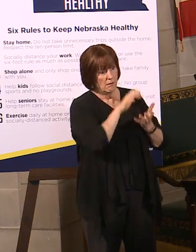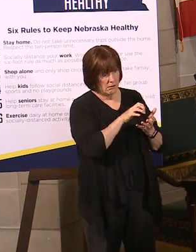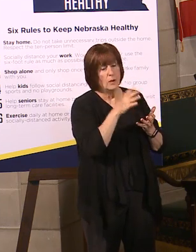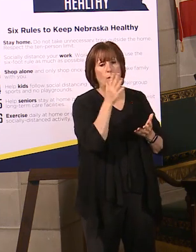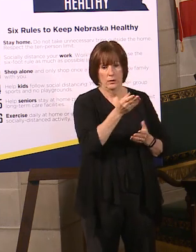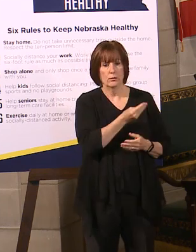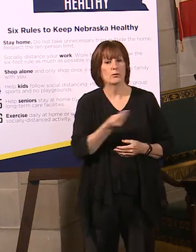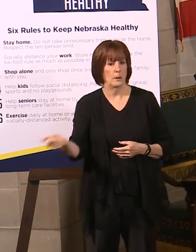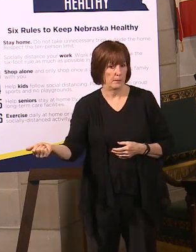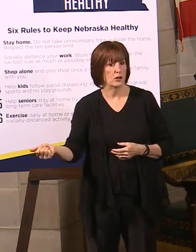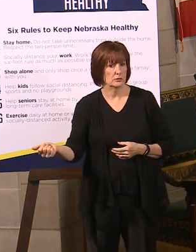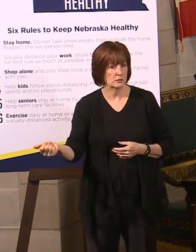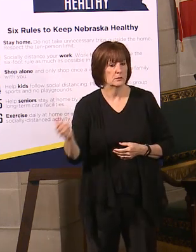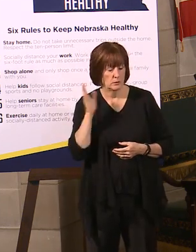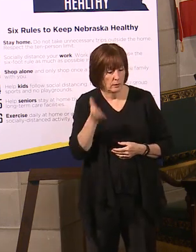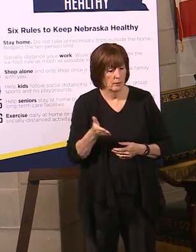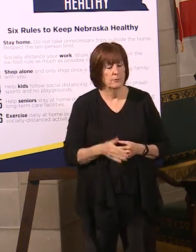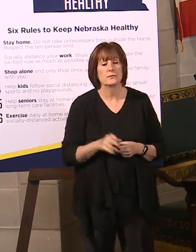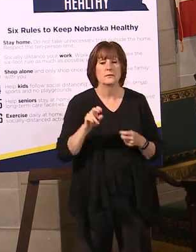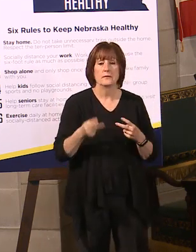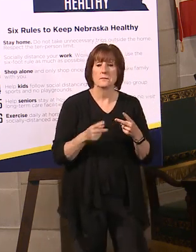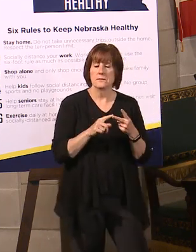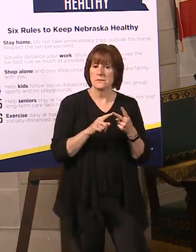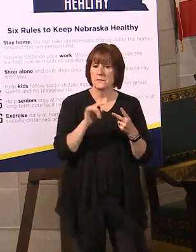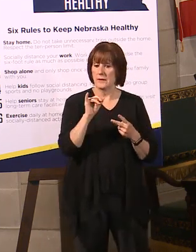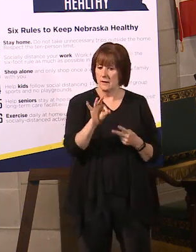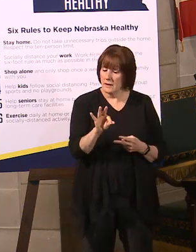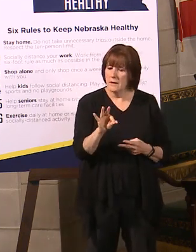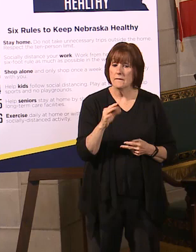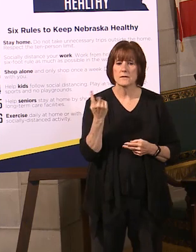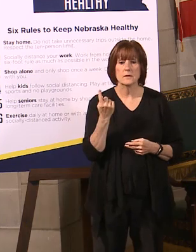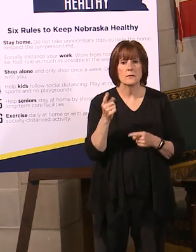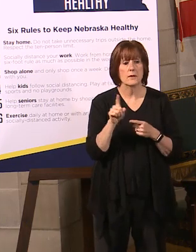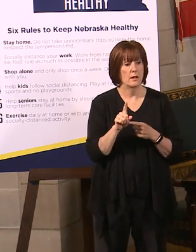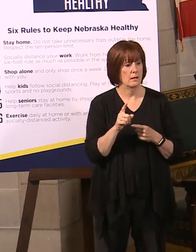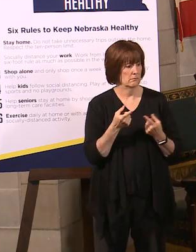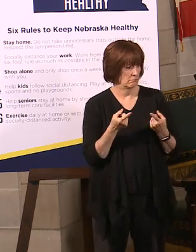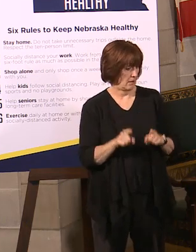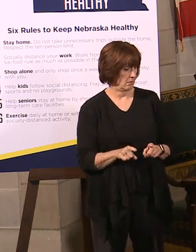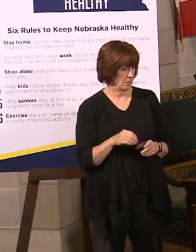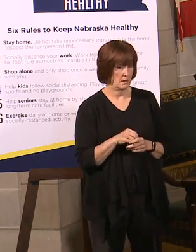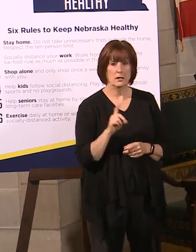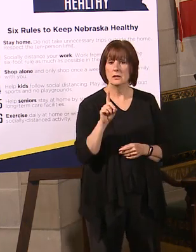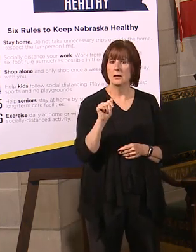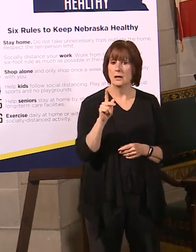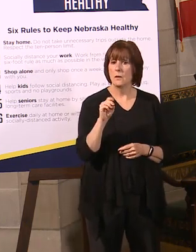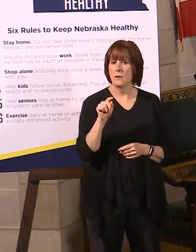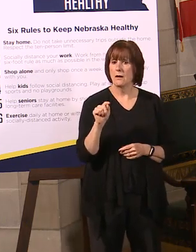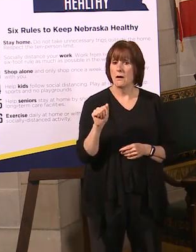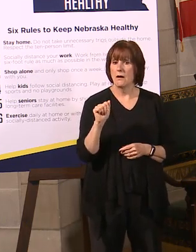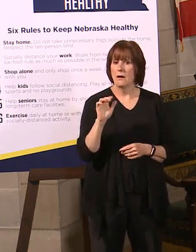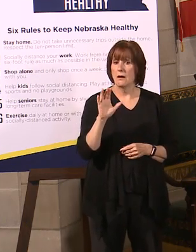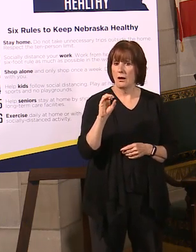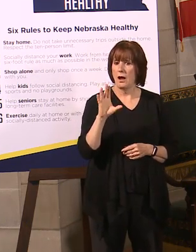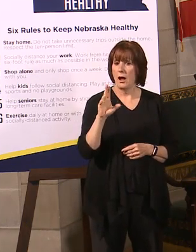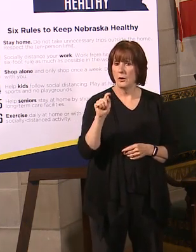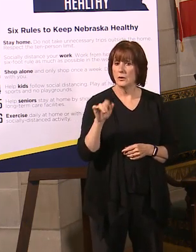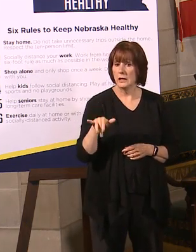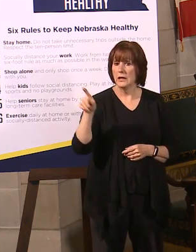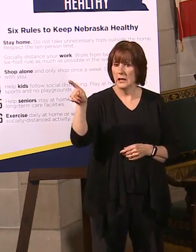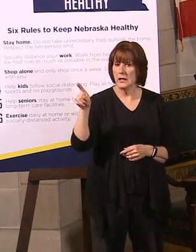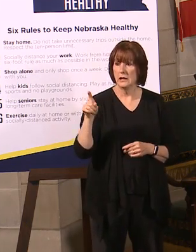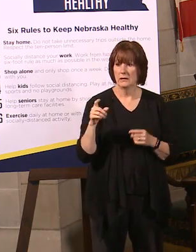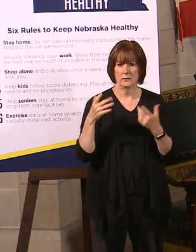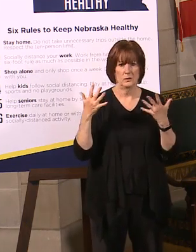go out and just start staffing up. Second of all, in cases where we've had something like what's happened in Dakota County, where we've had a lot of demand in